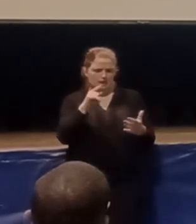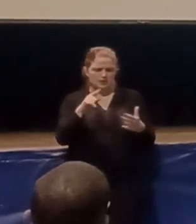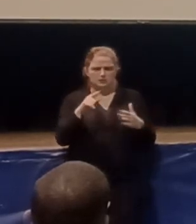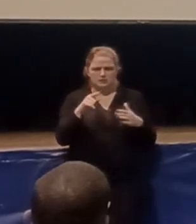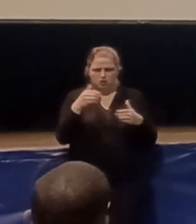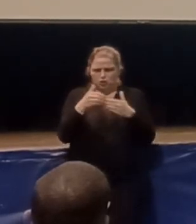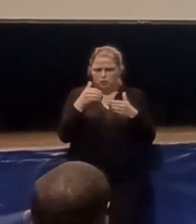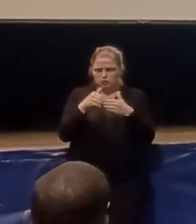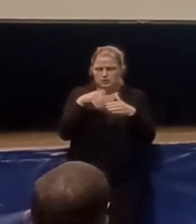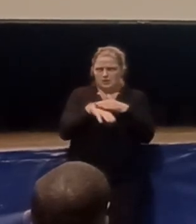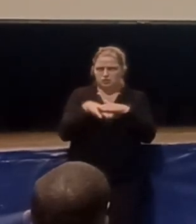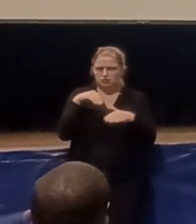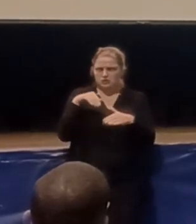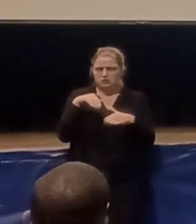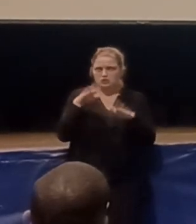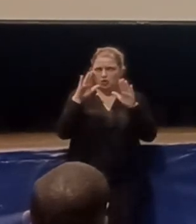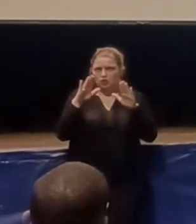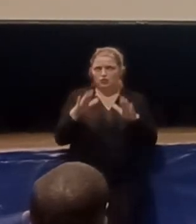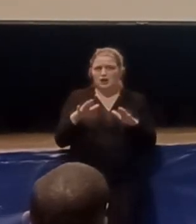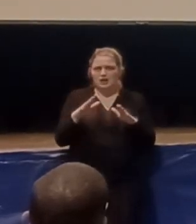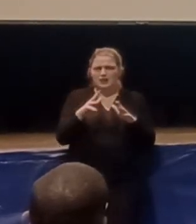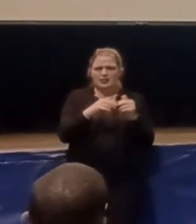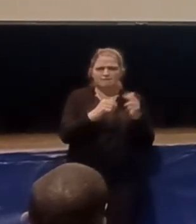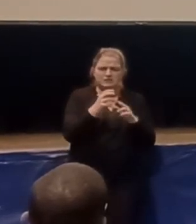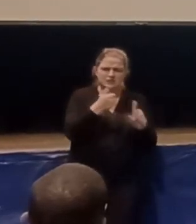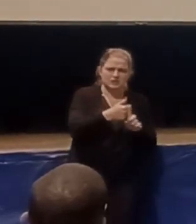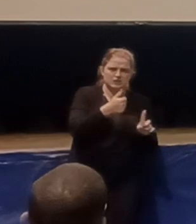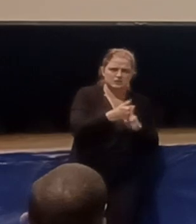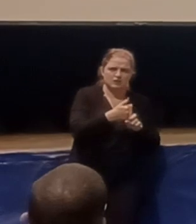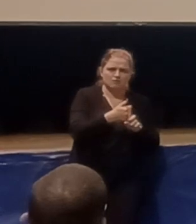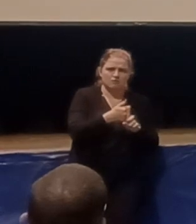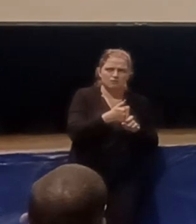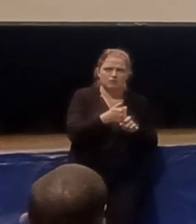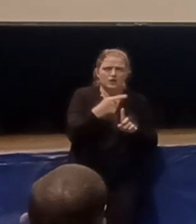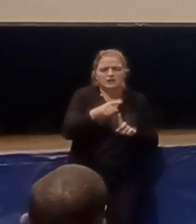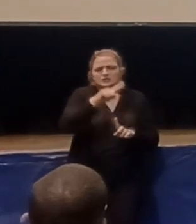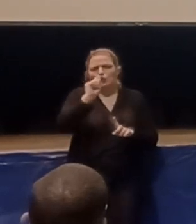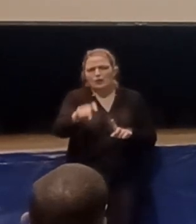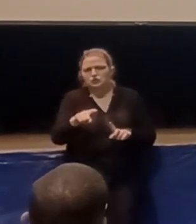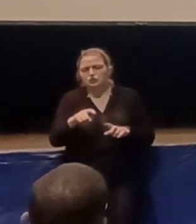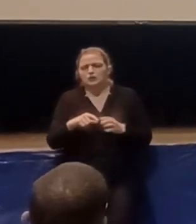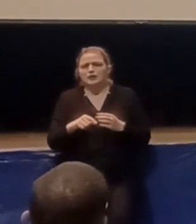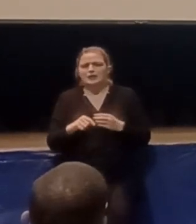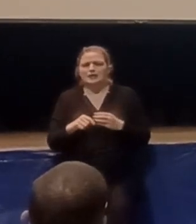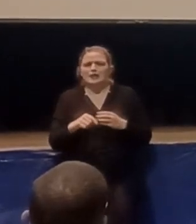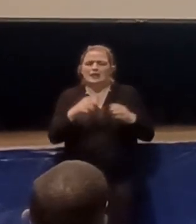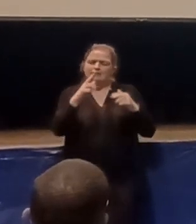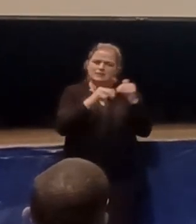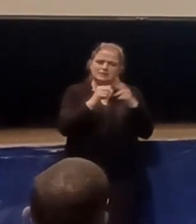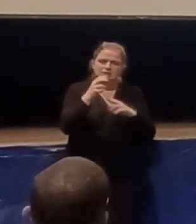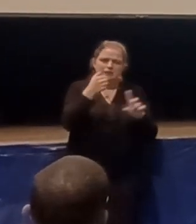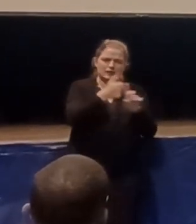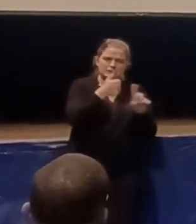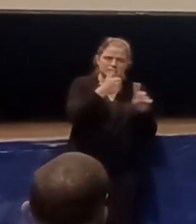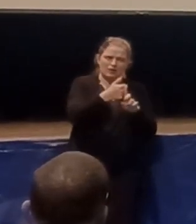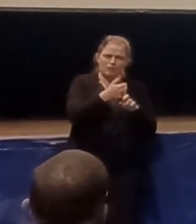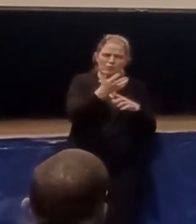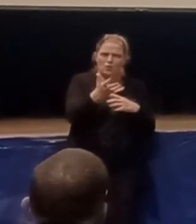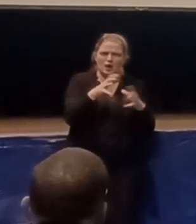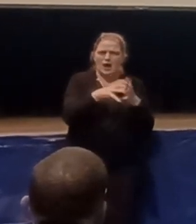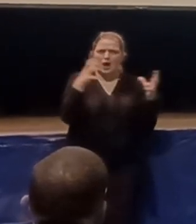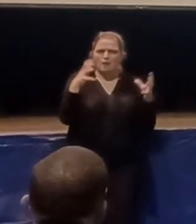pretty much all at grade. So, and then the facility itself is, this is a question, the facility itself is what, how